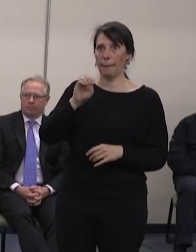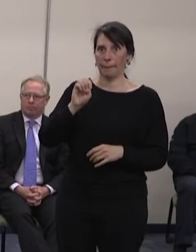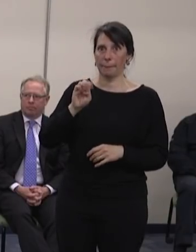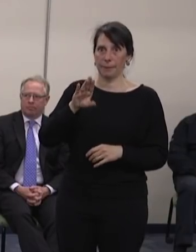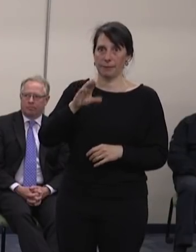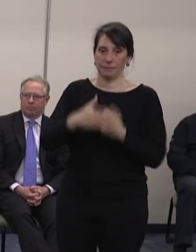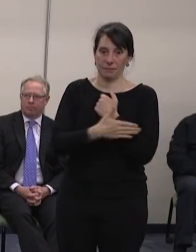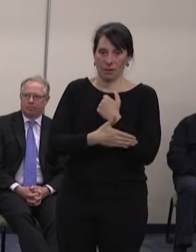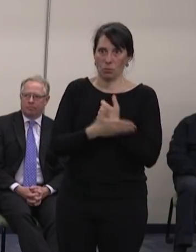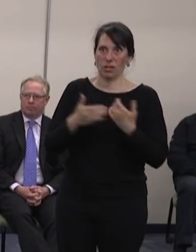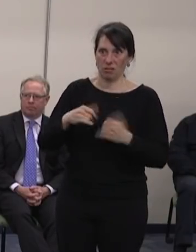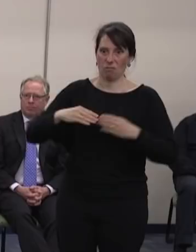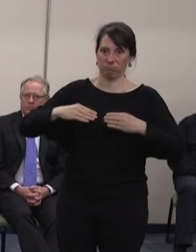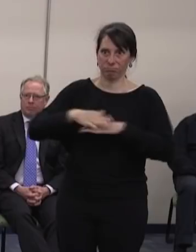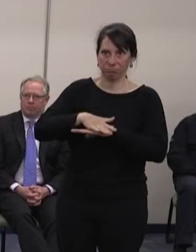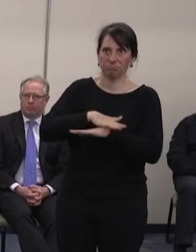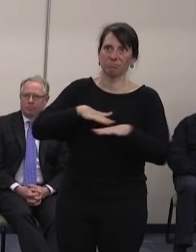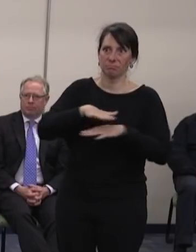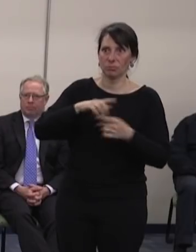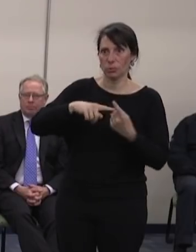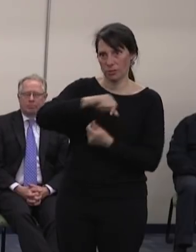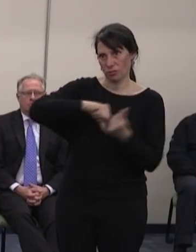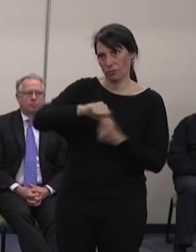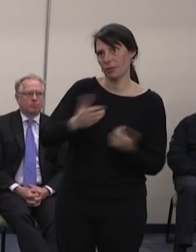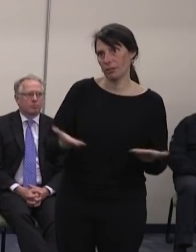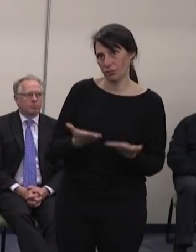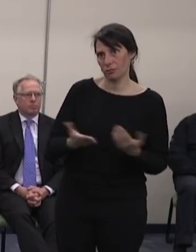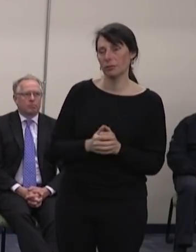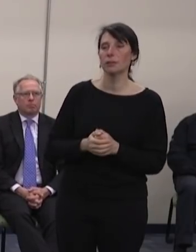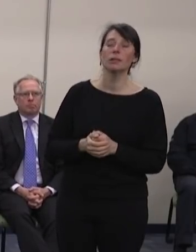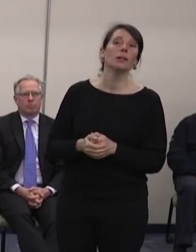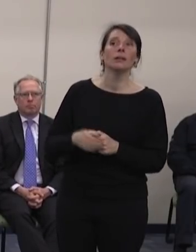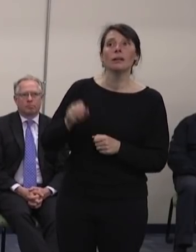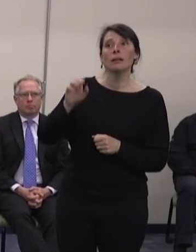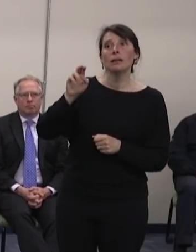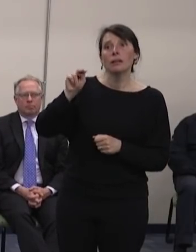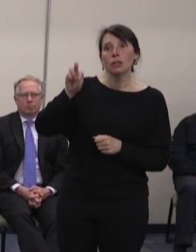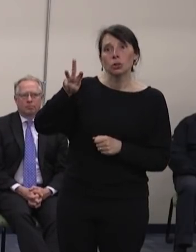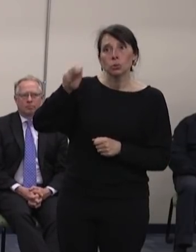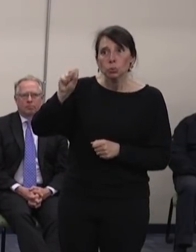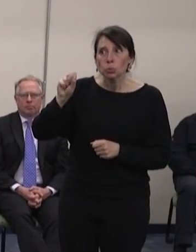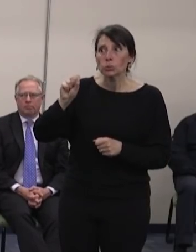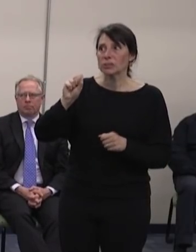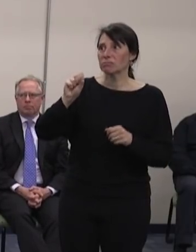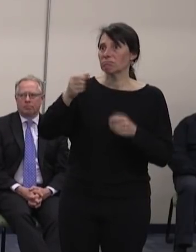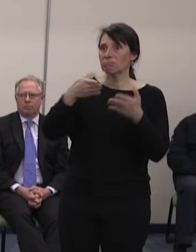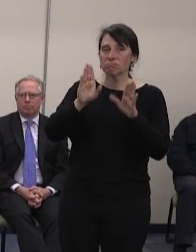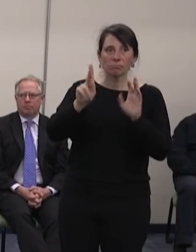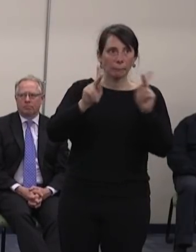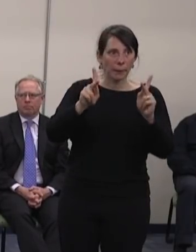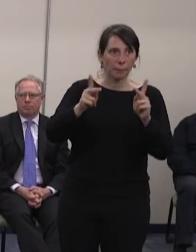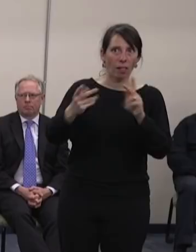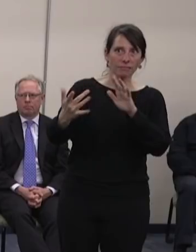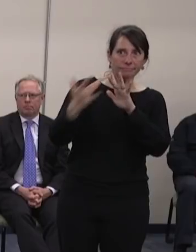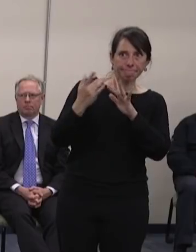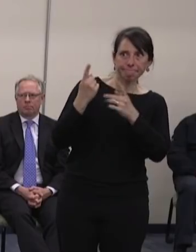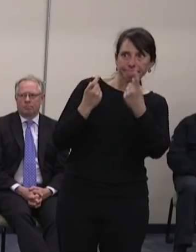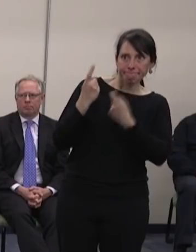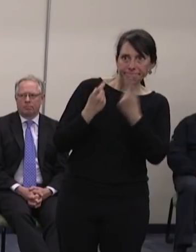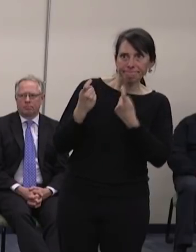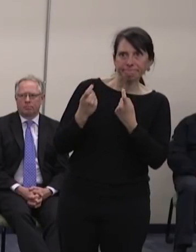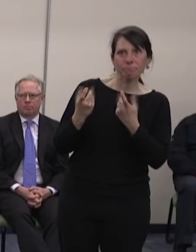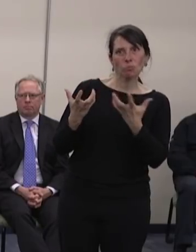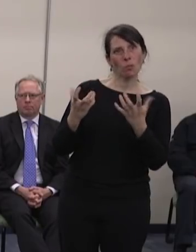We have received calls and questions from the media and the public asking for more details about the cases of